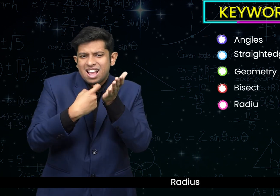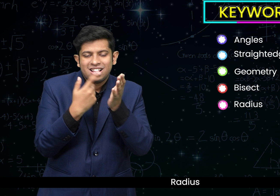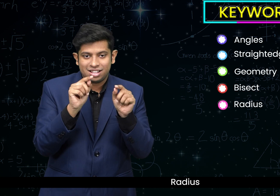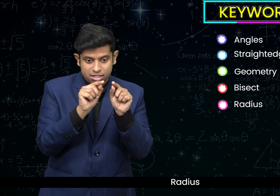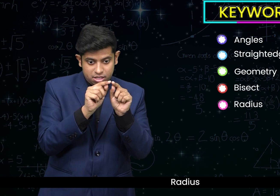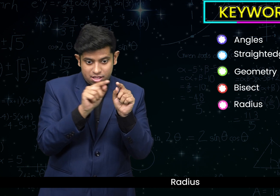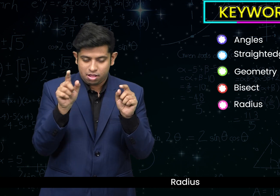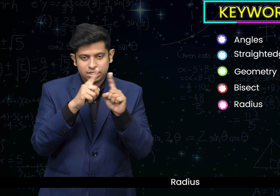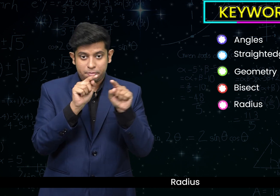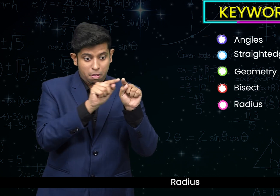radius,